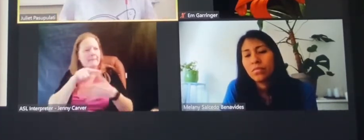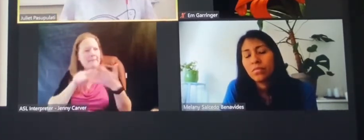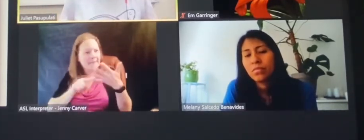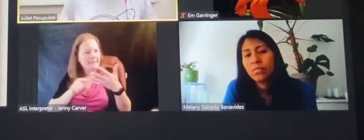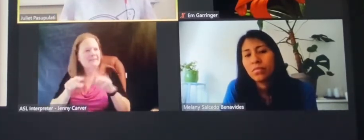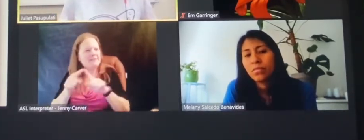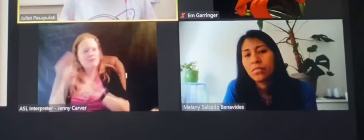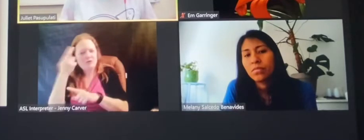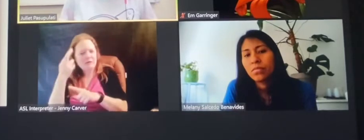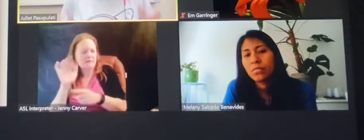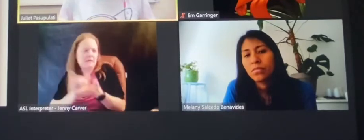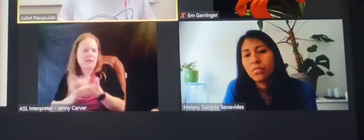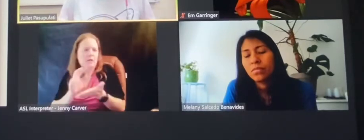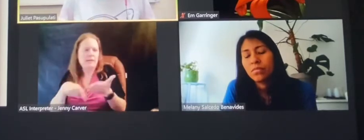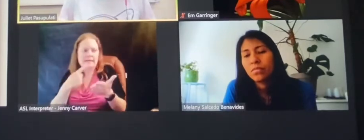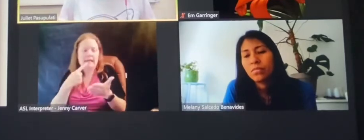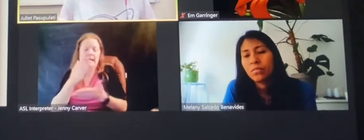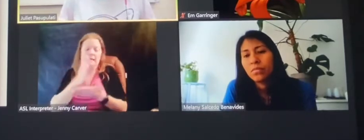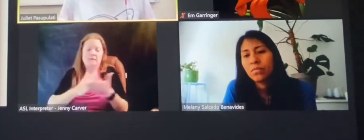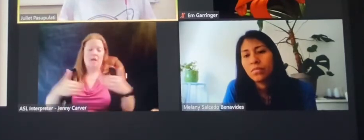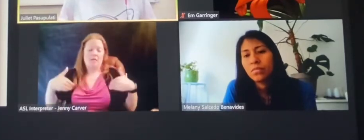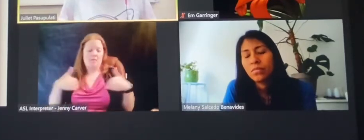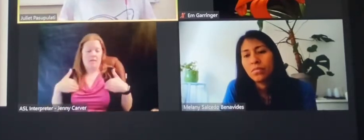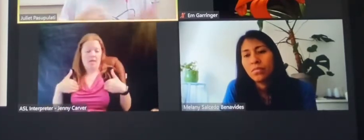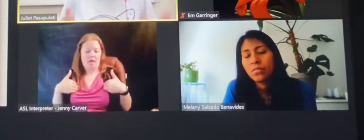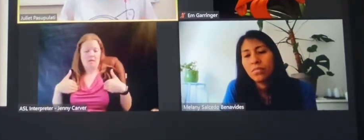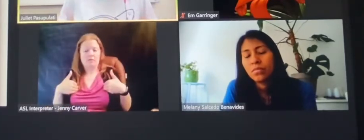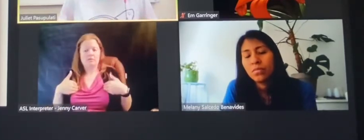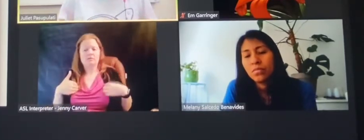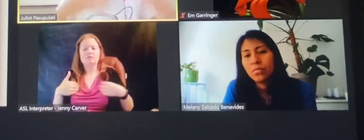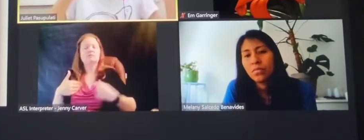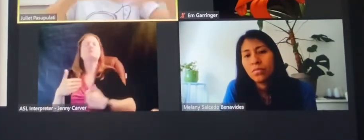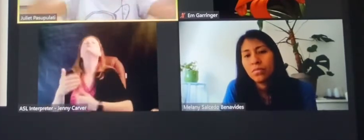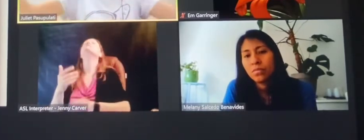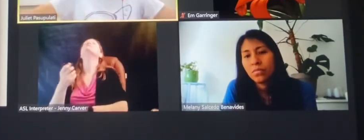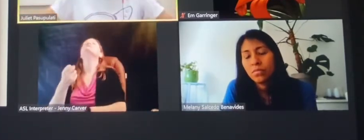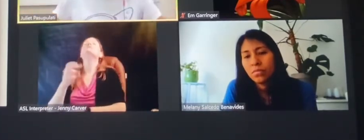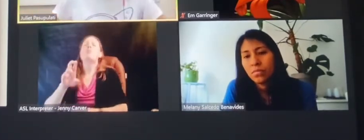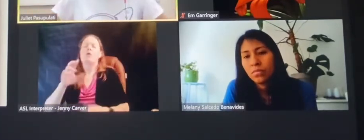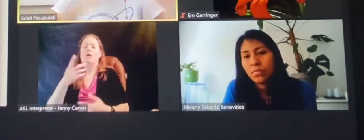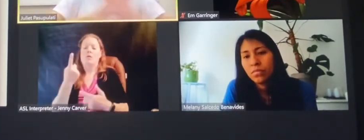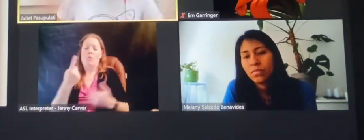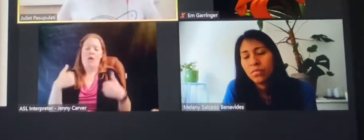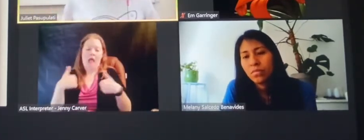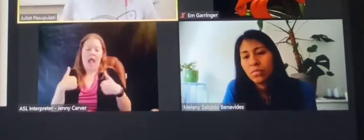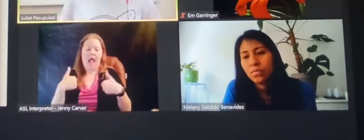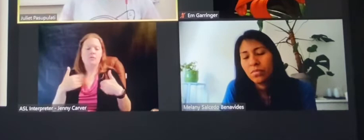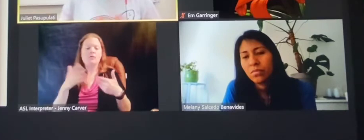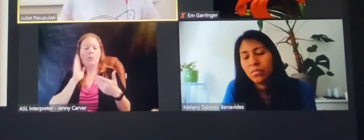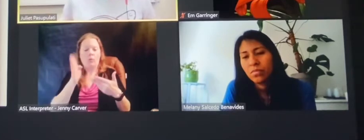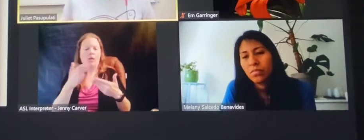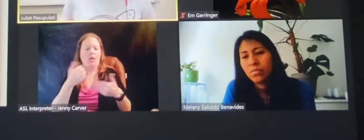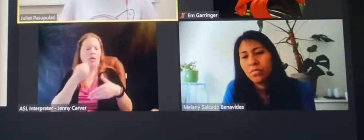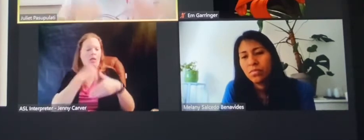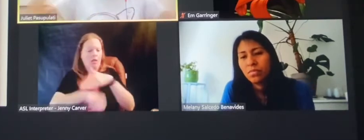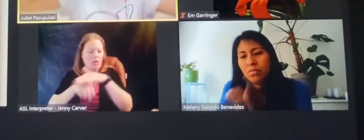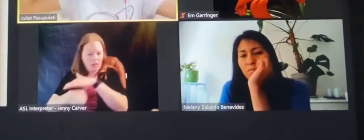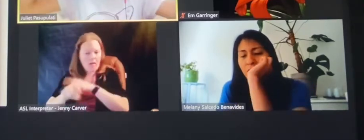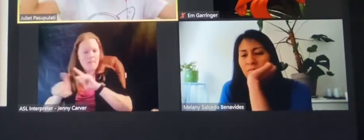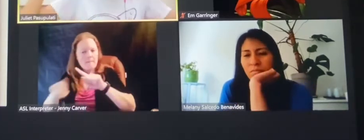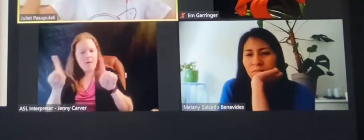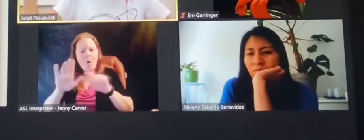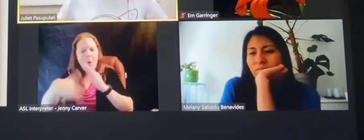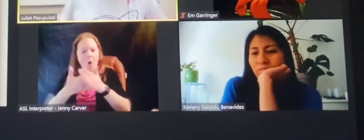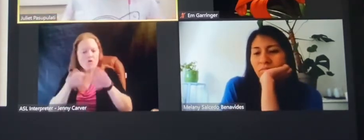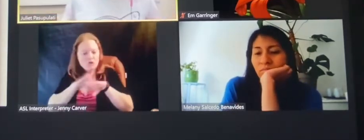So that's what they're just saying, that some animals, or an animal will have a lot of children, but not all of them will survive